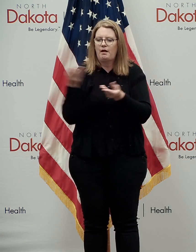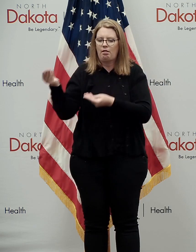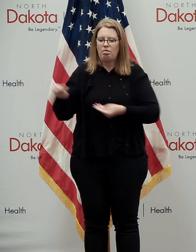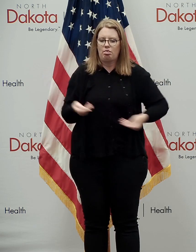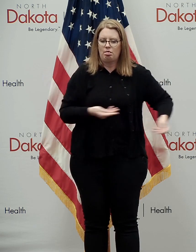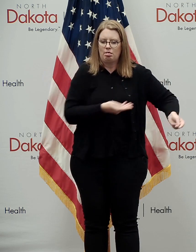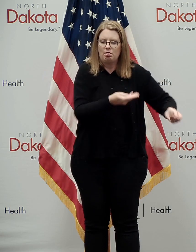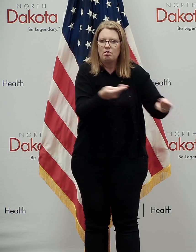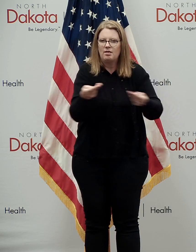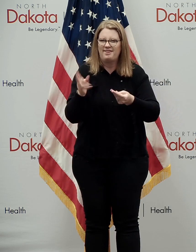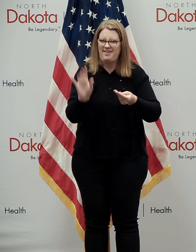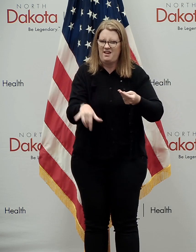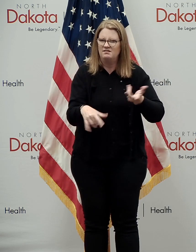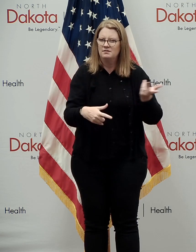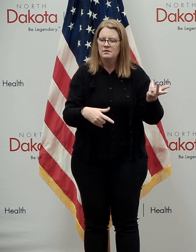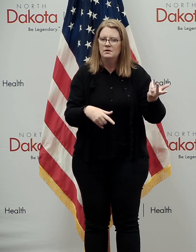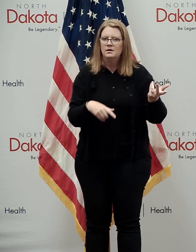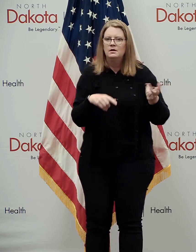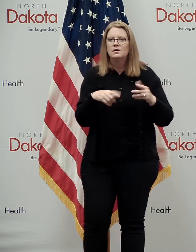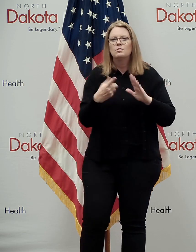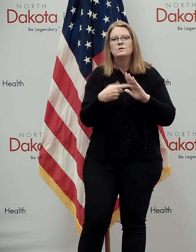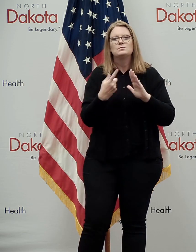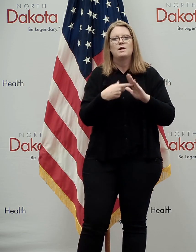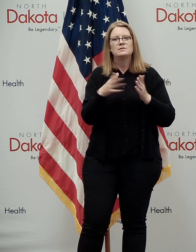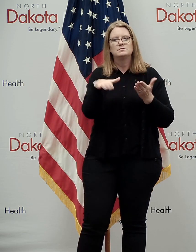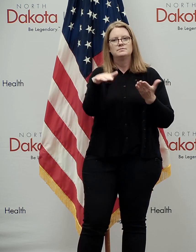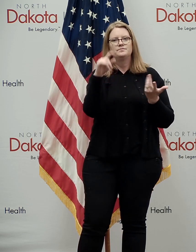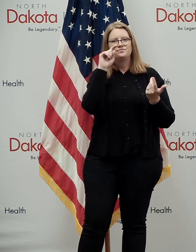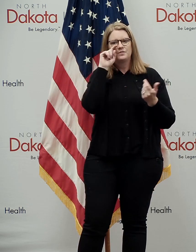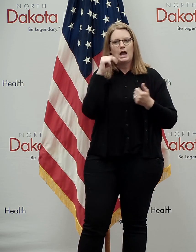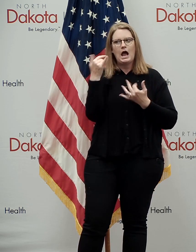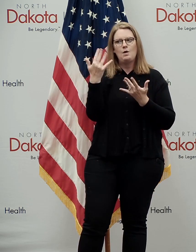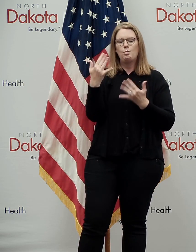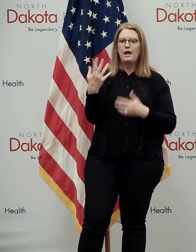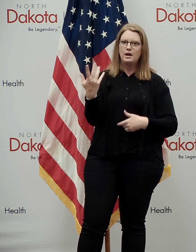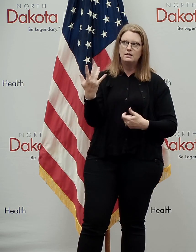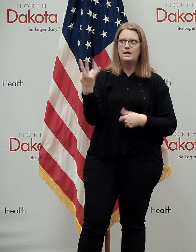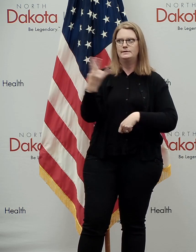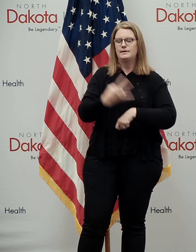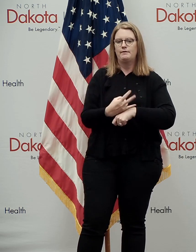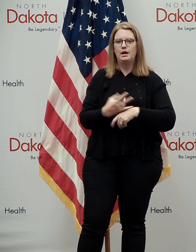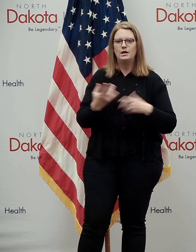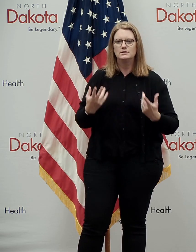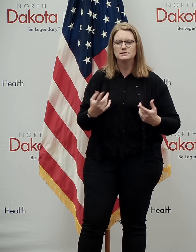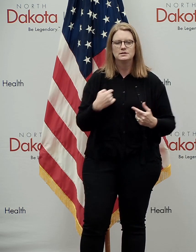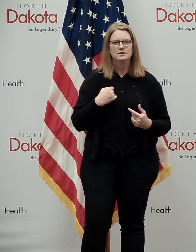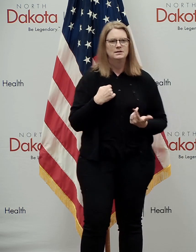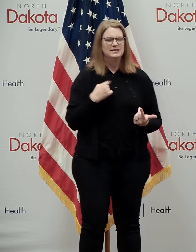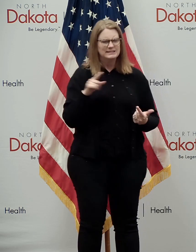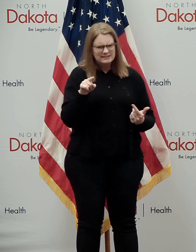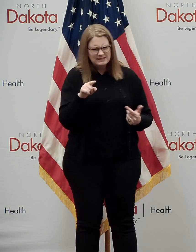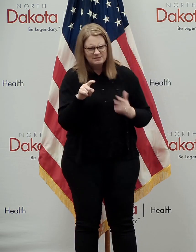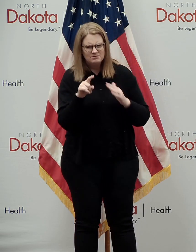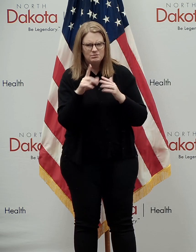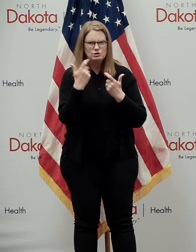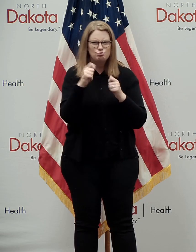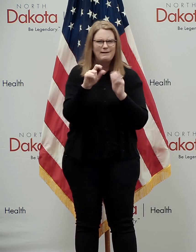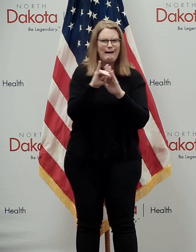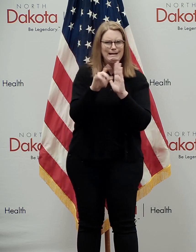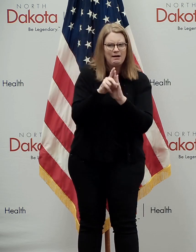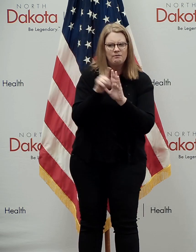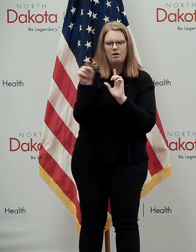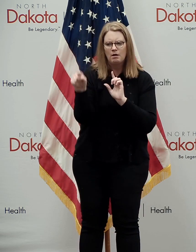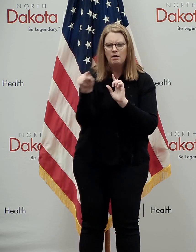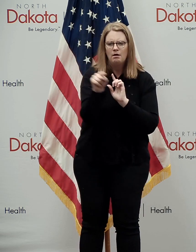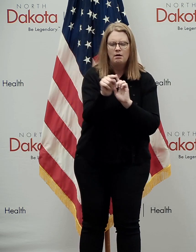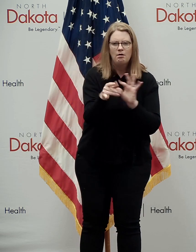there's occasionally someone will say, hey, I waited X number of days. We hear that. We're trying to track down every one of those and find